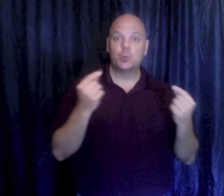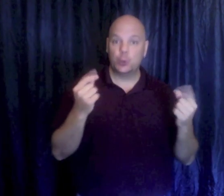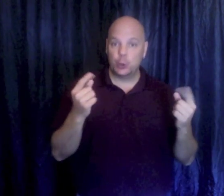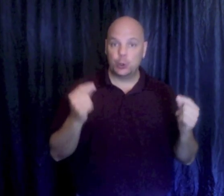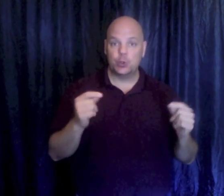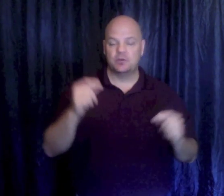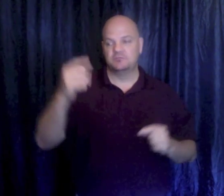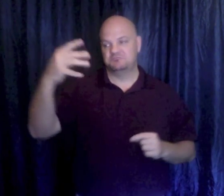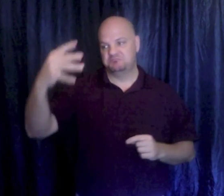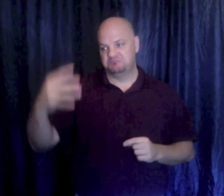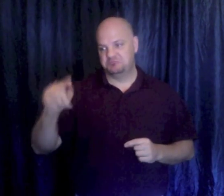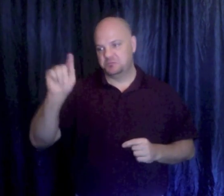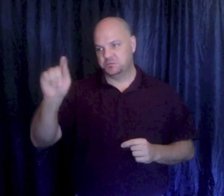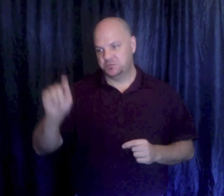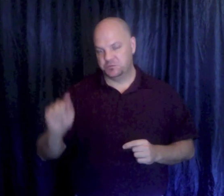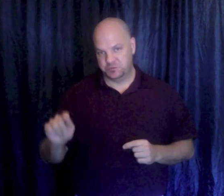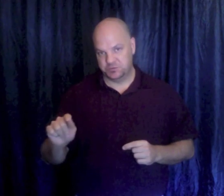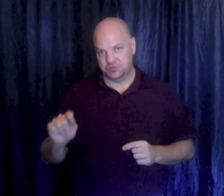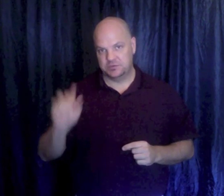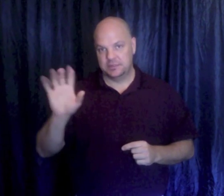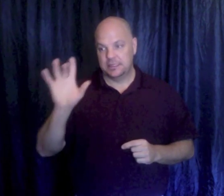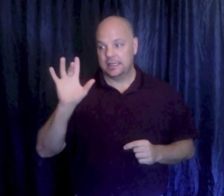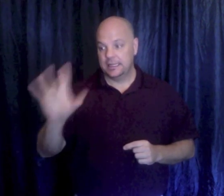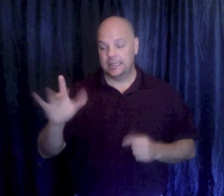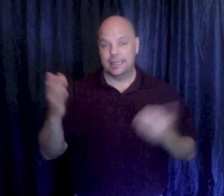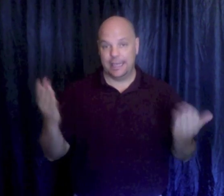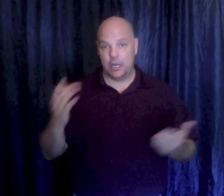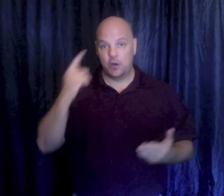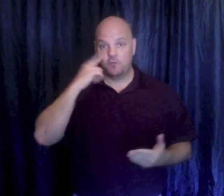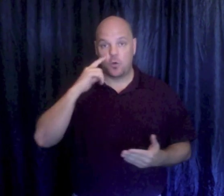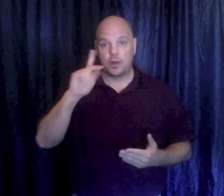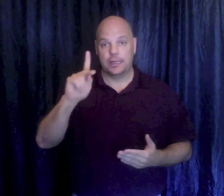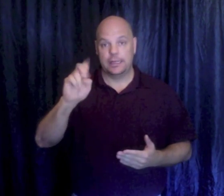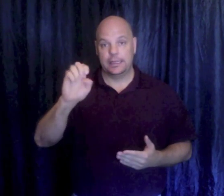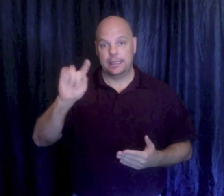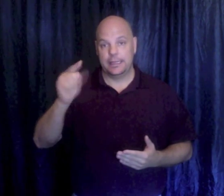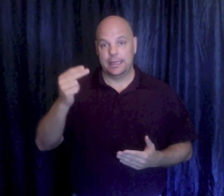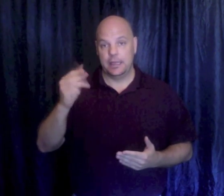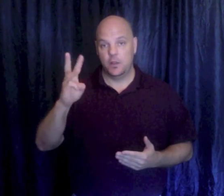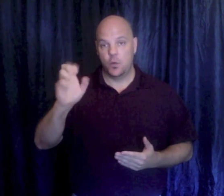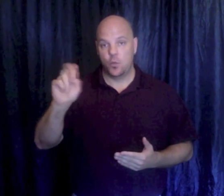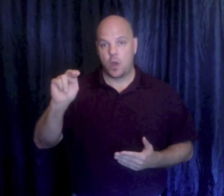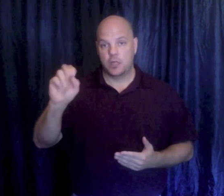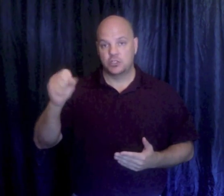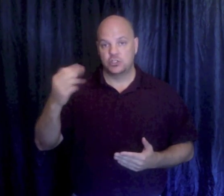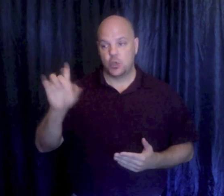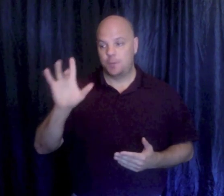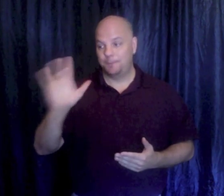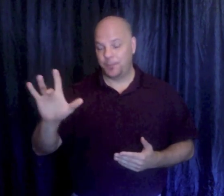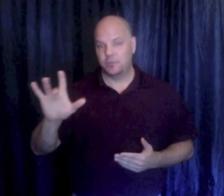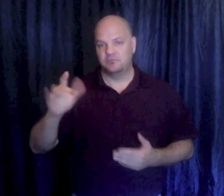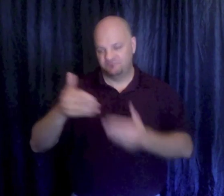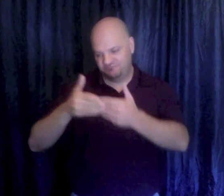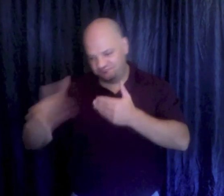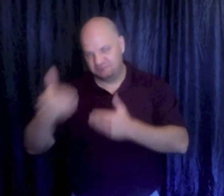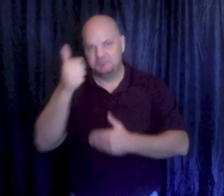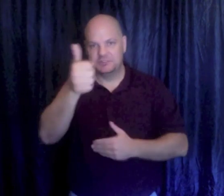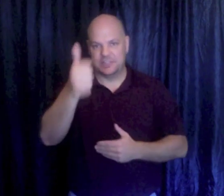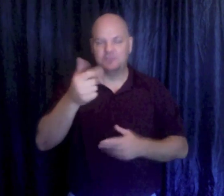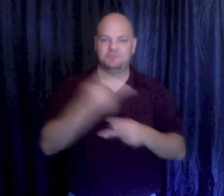of choices there. Go to the click here for the Keith Wann show, CEUs, and the rest is self-explanatory. We have